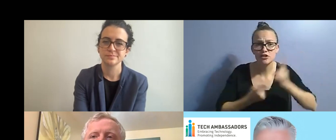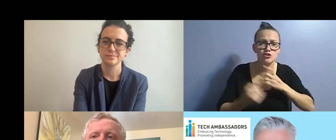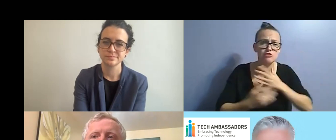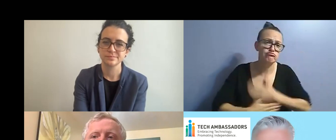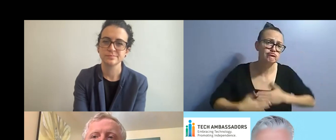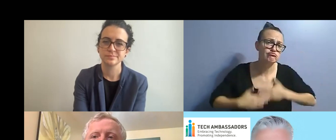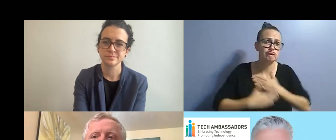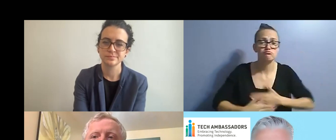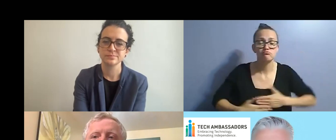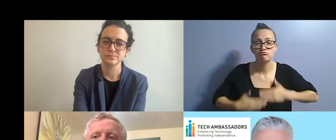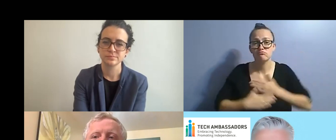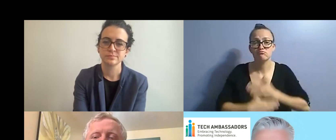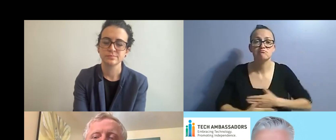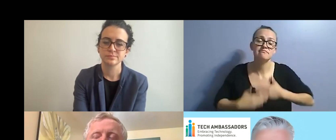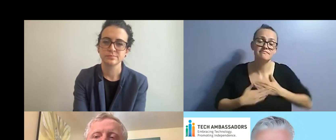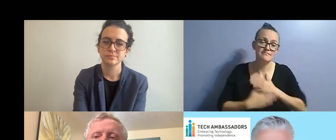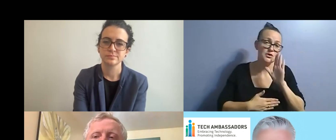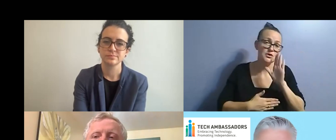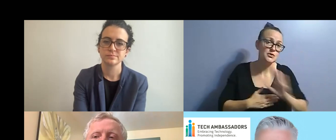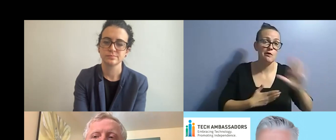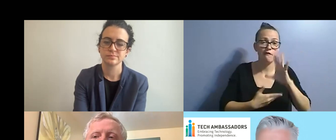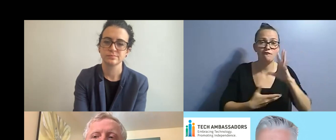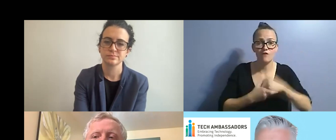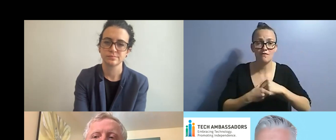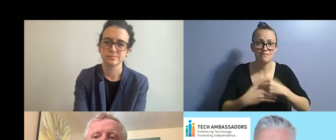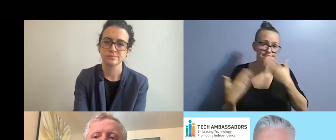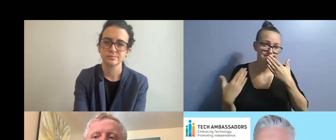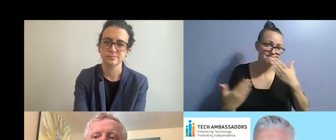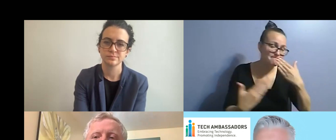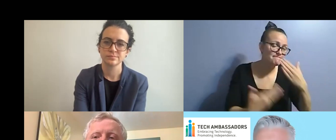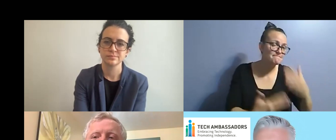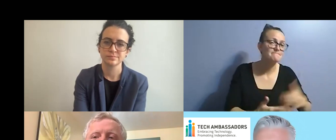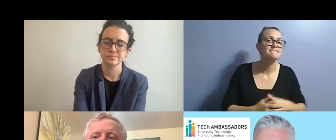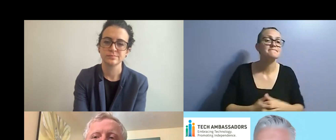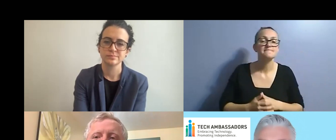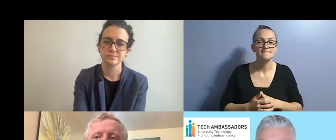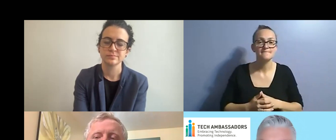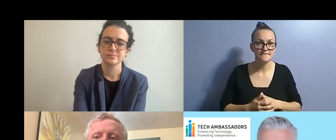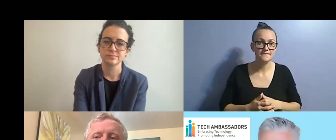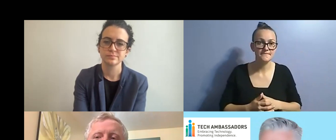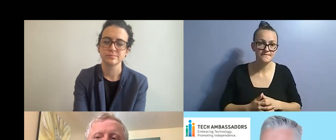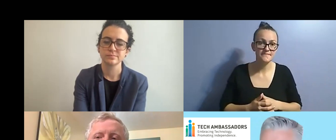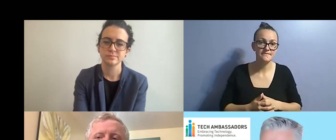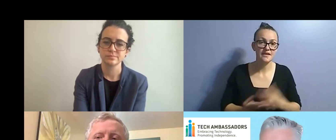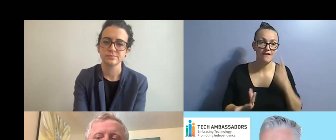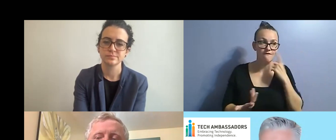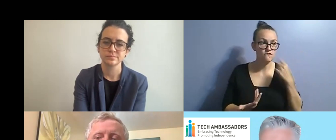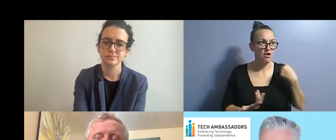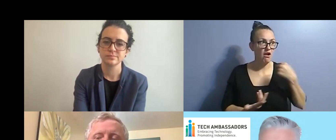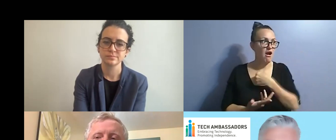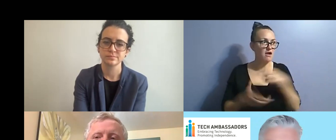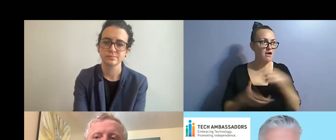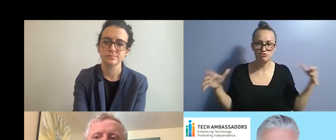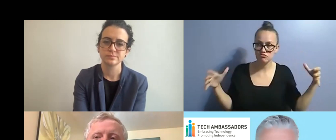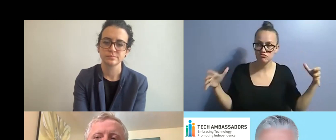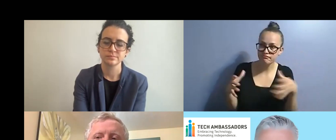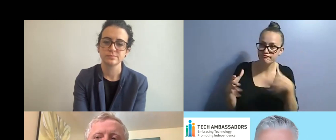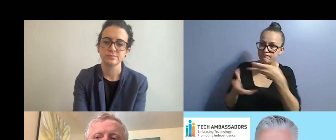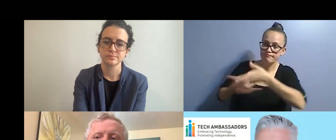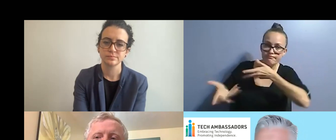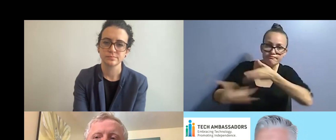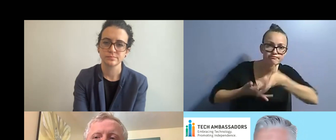everybody's participation in these events. It's really good for us to interact with all of you